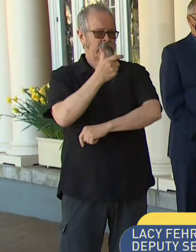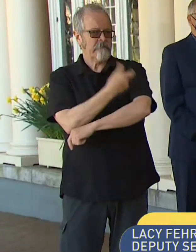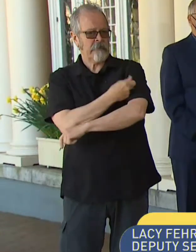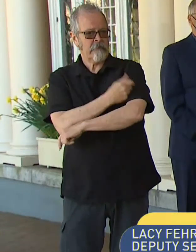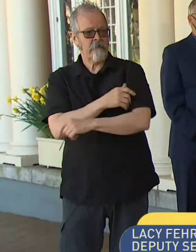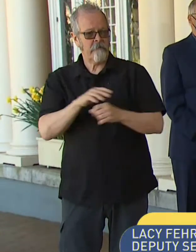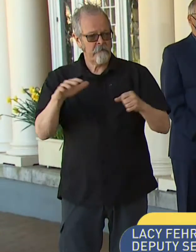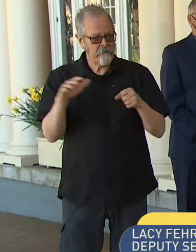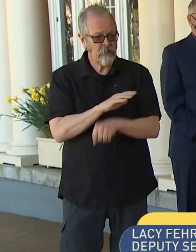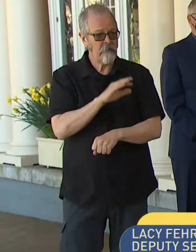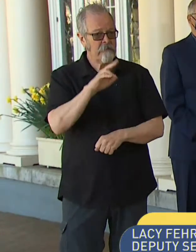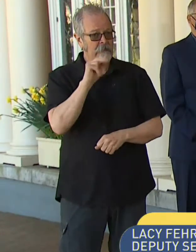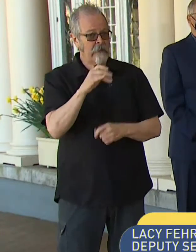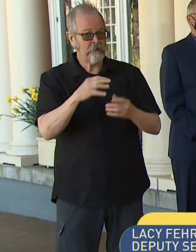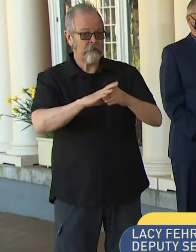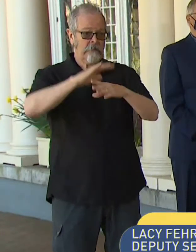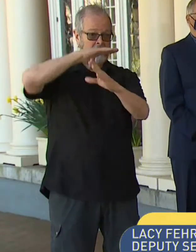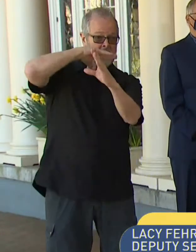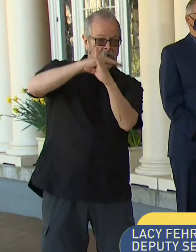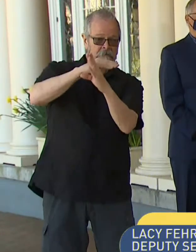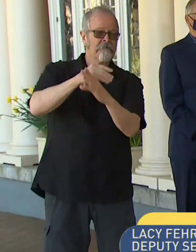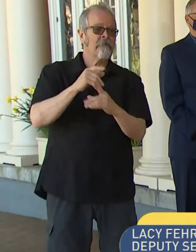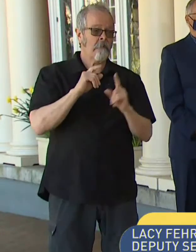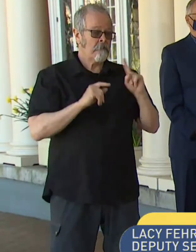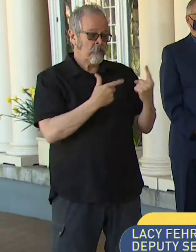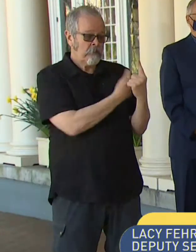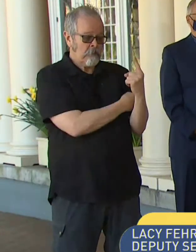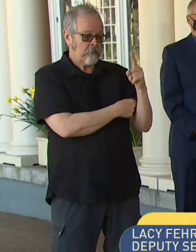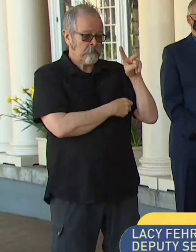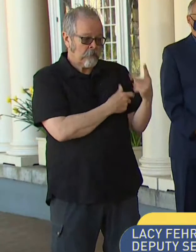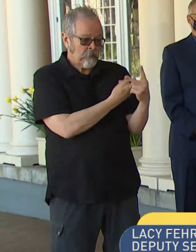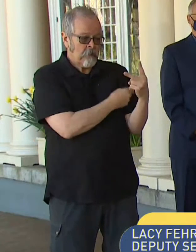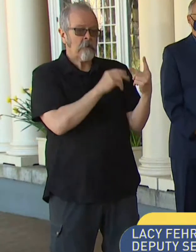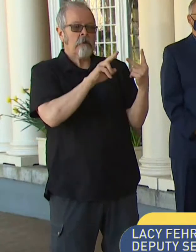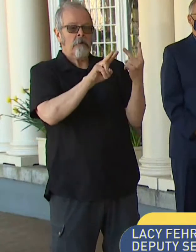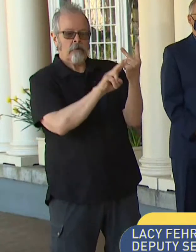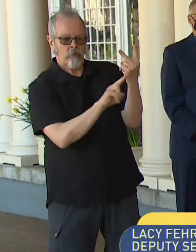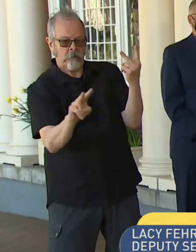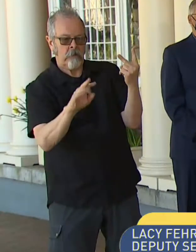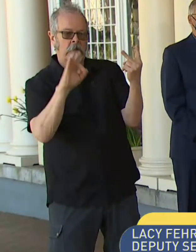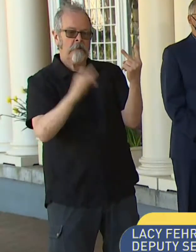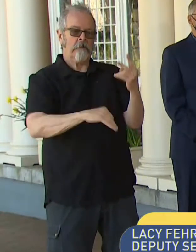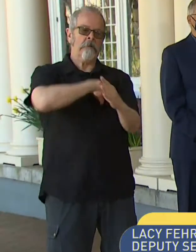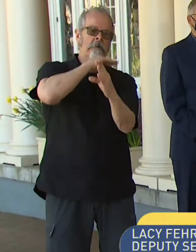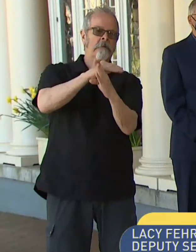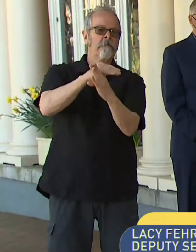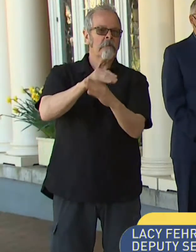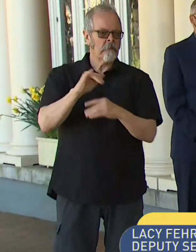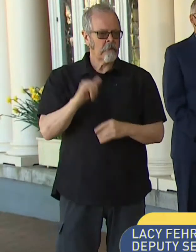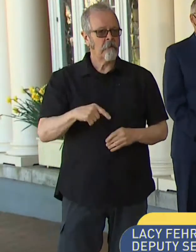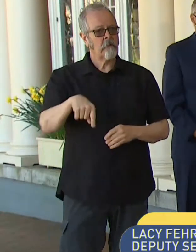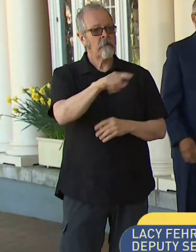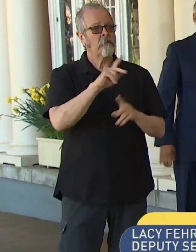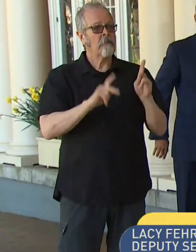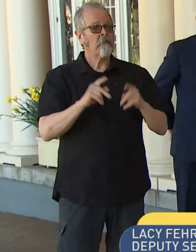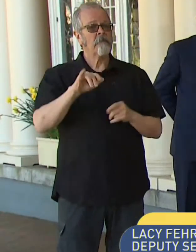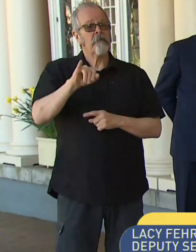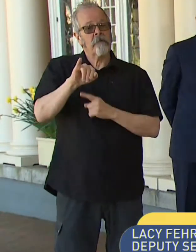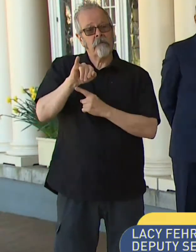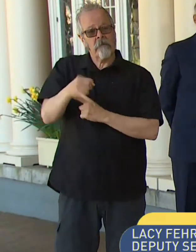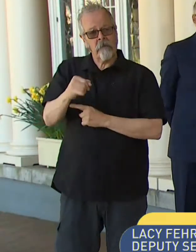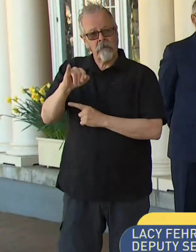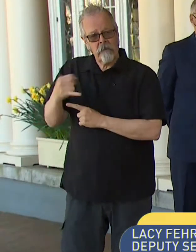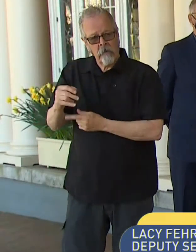after your 2nd dose for either the Pfizer or Moderna vaccine. And then for those people who have been vaccinated with the Johnson & Johnson vaccine, 2